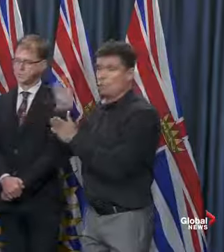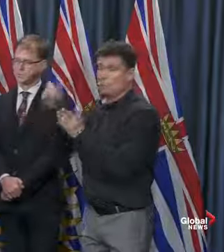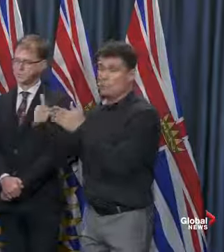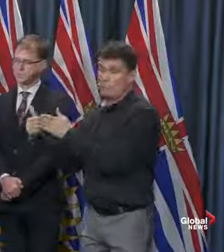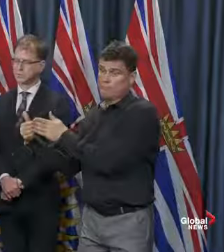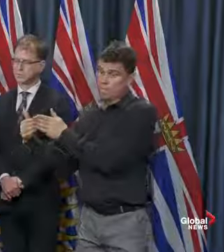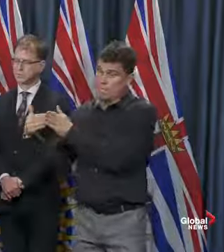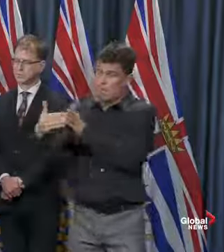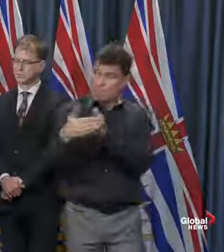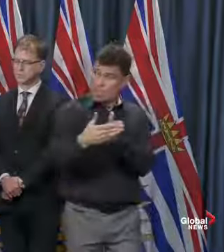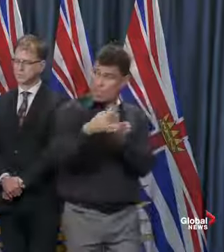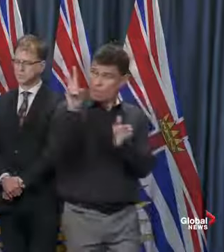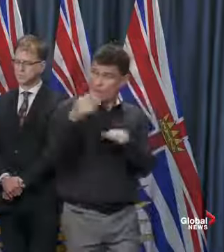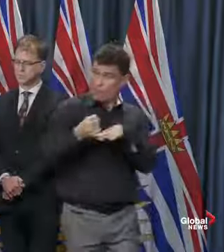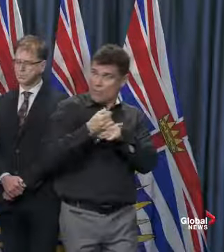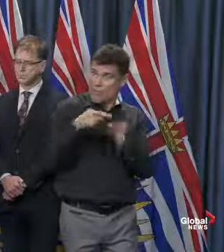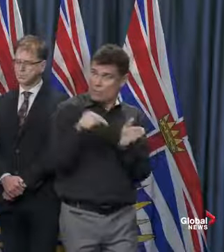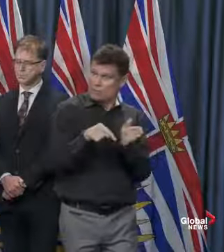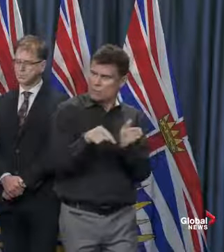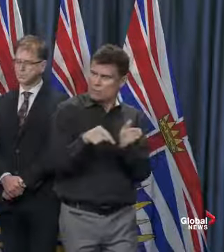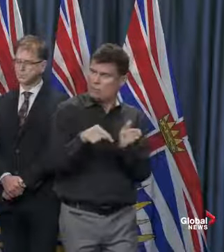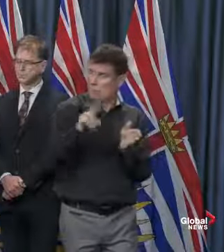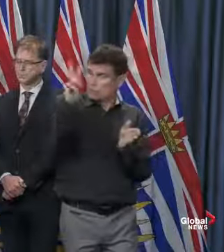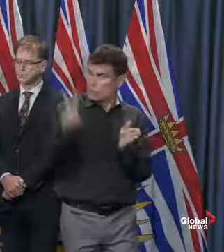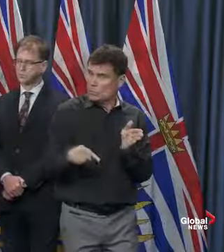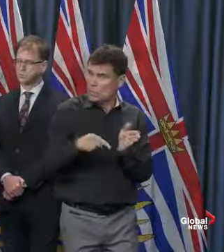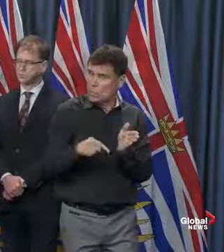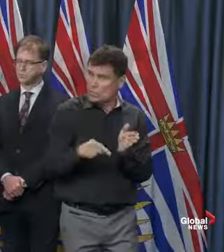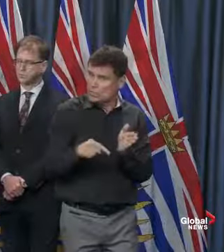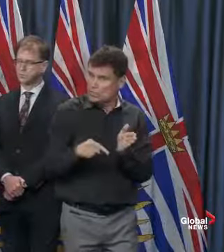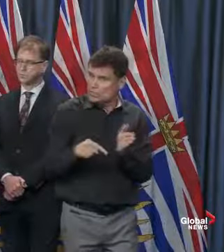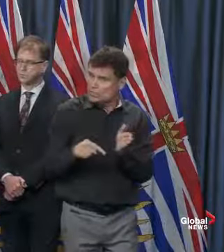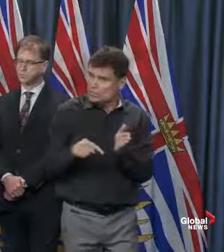not shut down dental offices across the province?